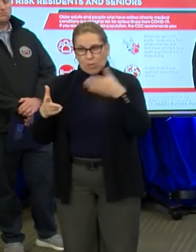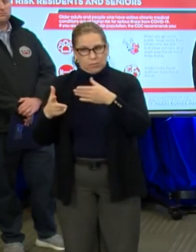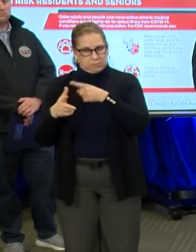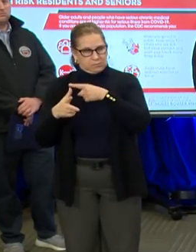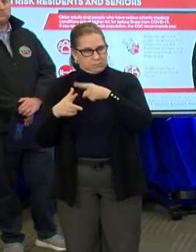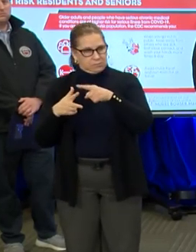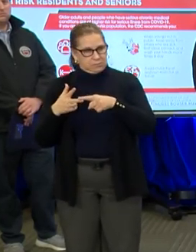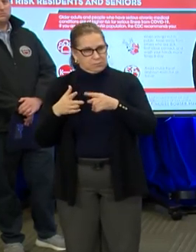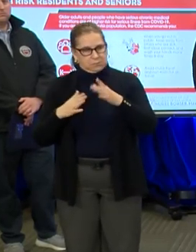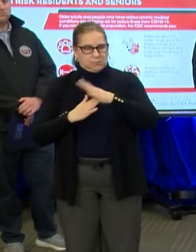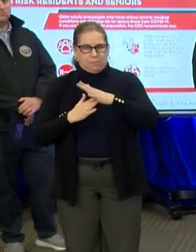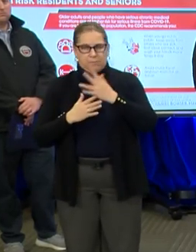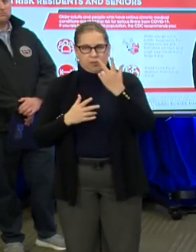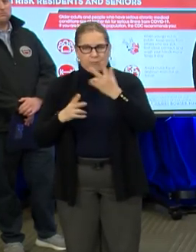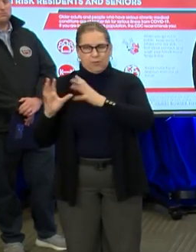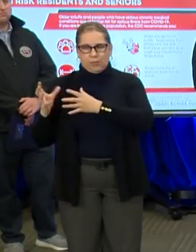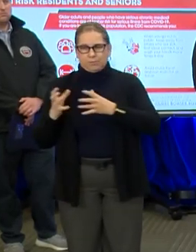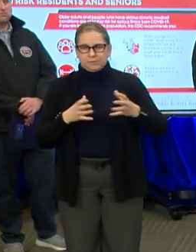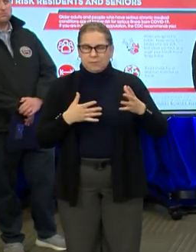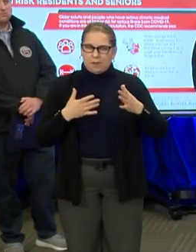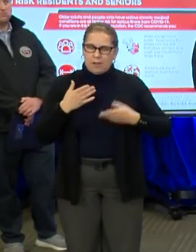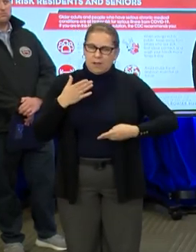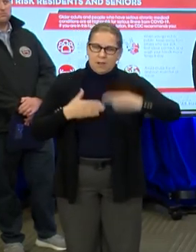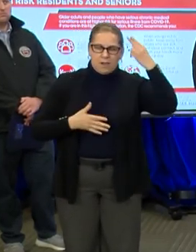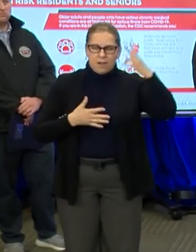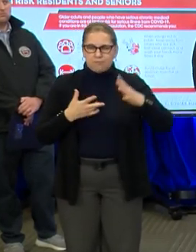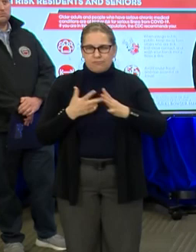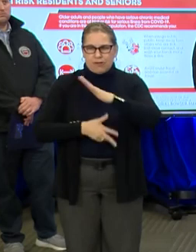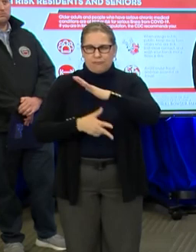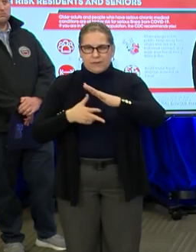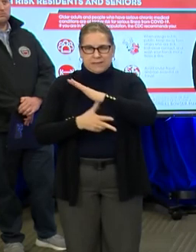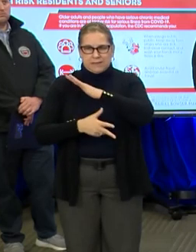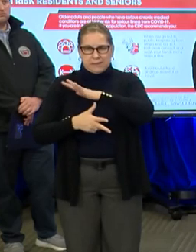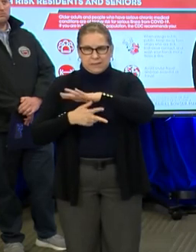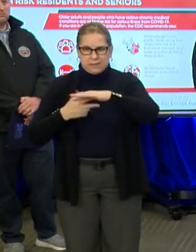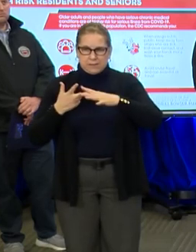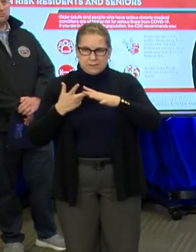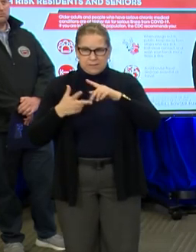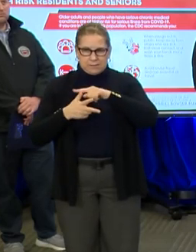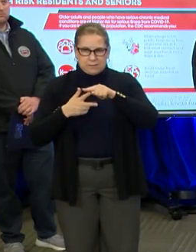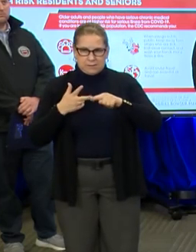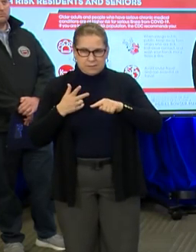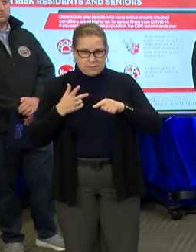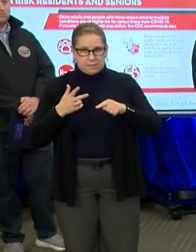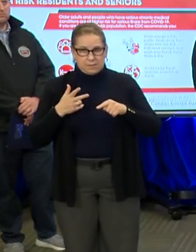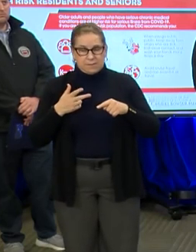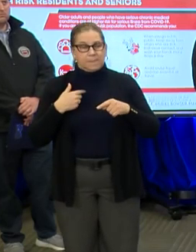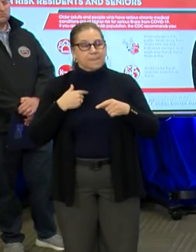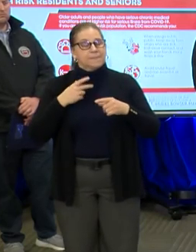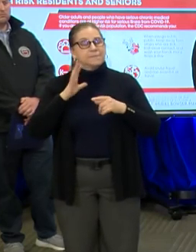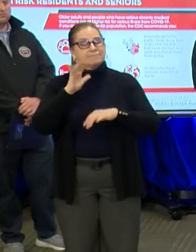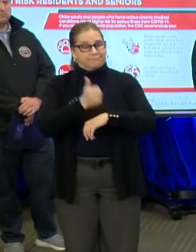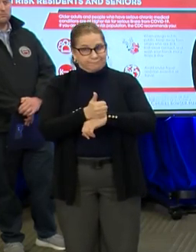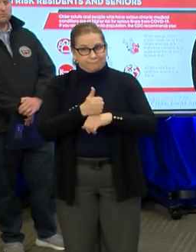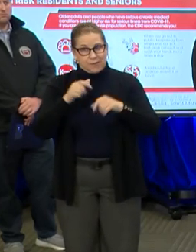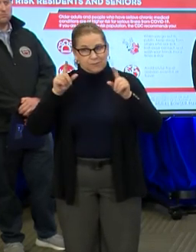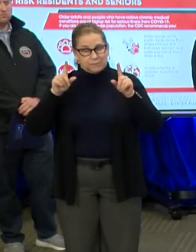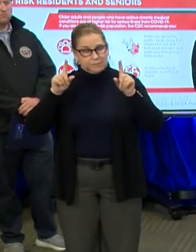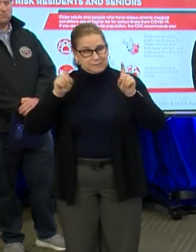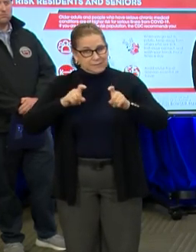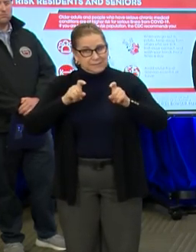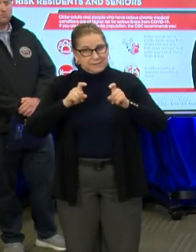we make a decision to operate a testing site, such as some of these high-throughput testing sites that I just